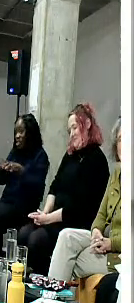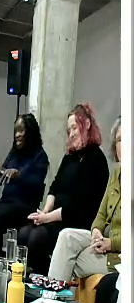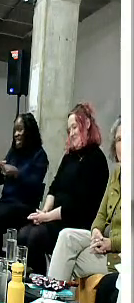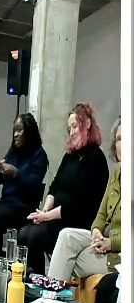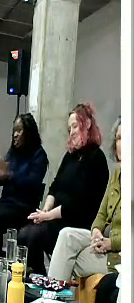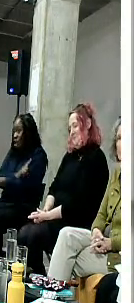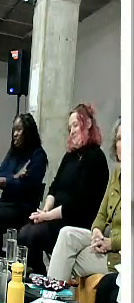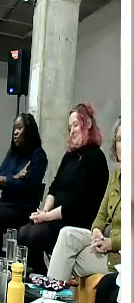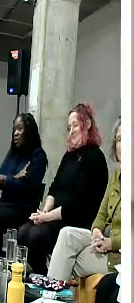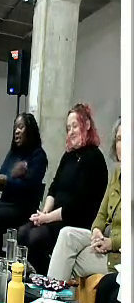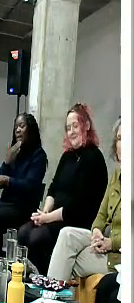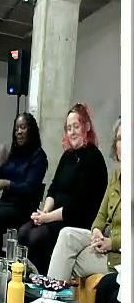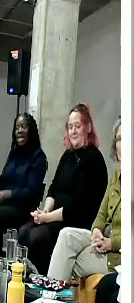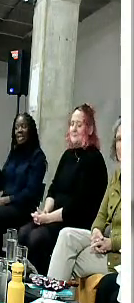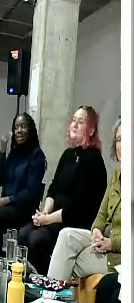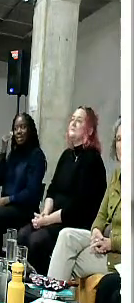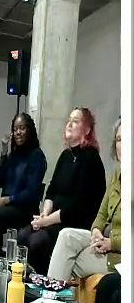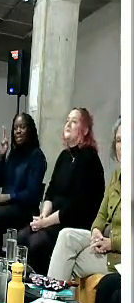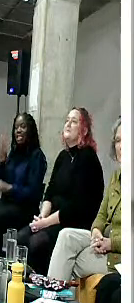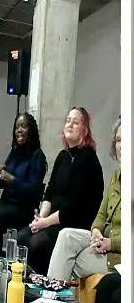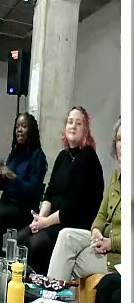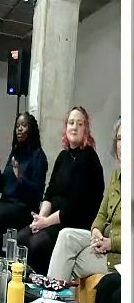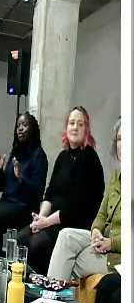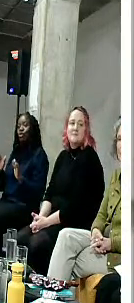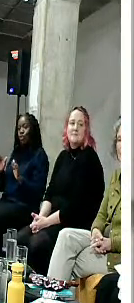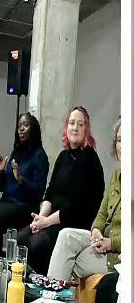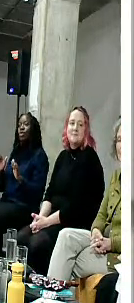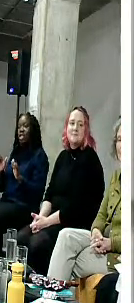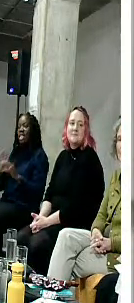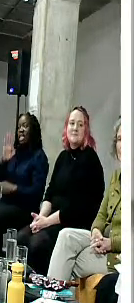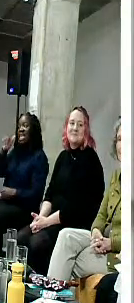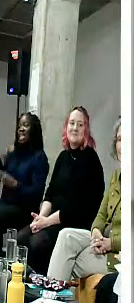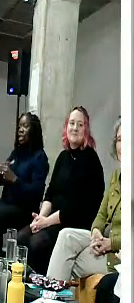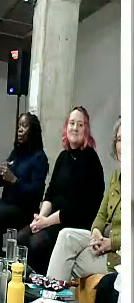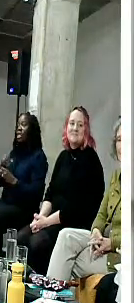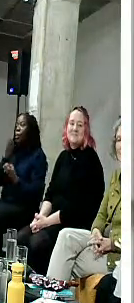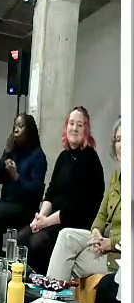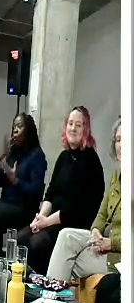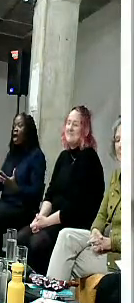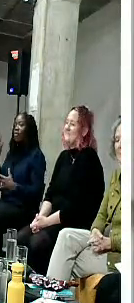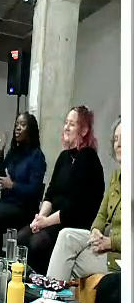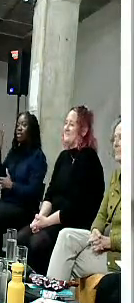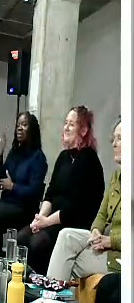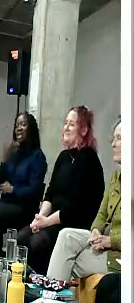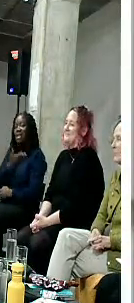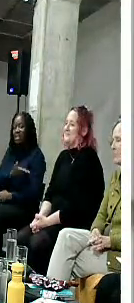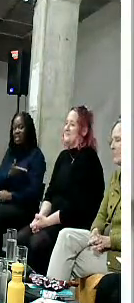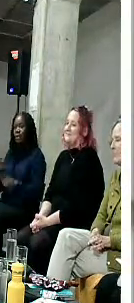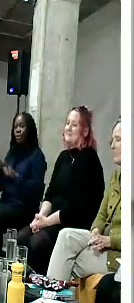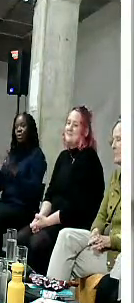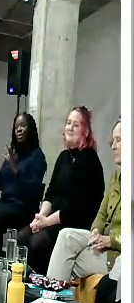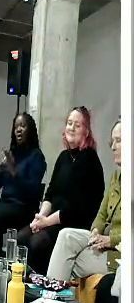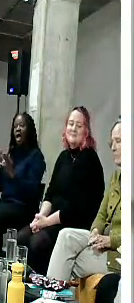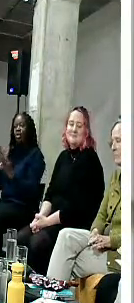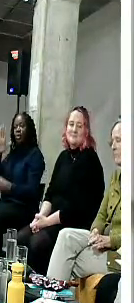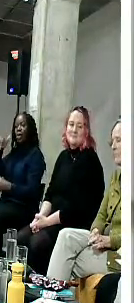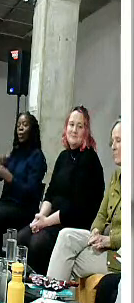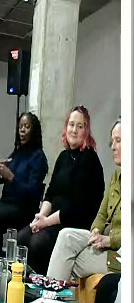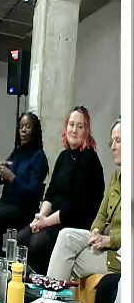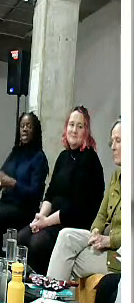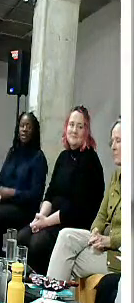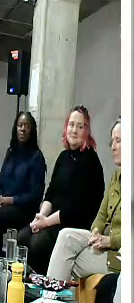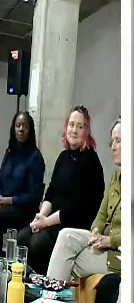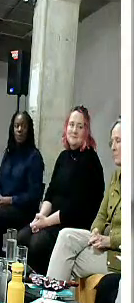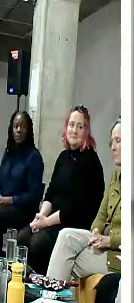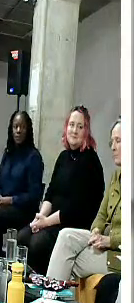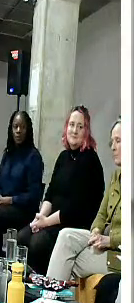listen to that if you haven't already, and included these wonderful speakers and another couple of people also.